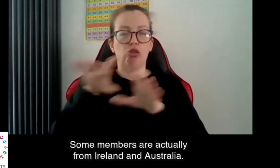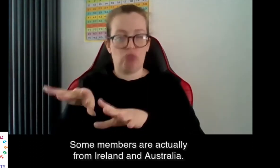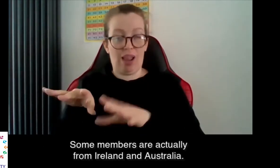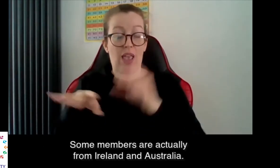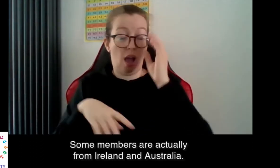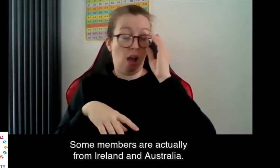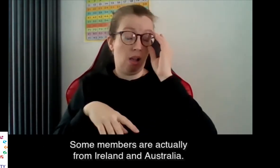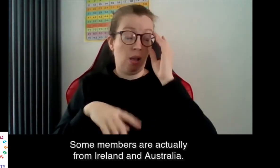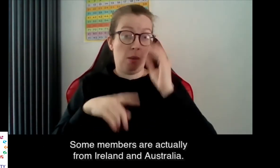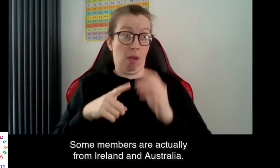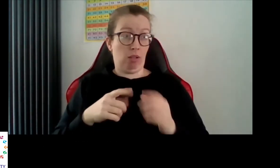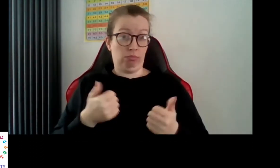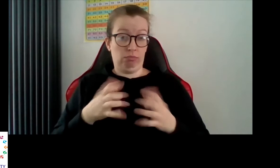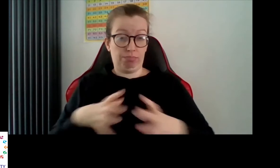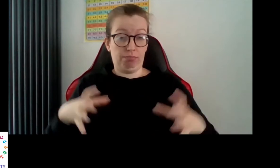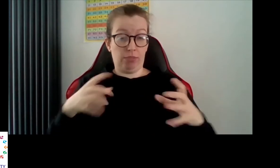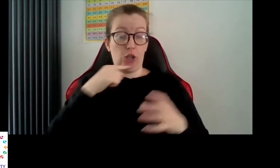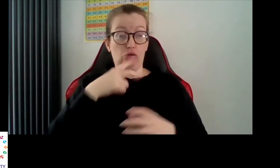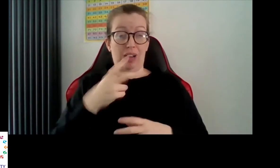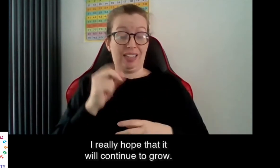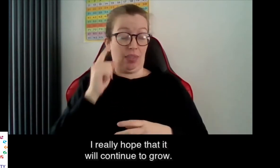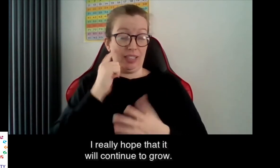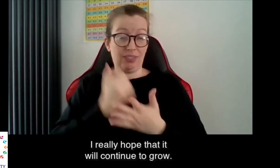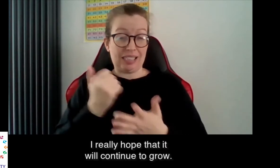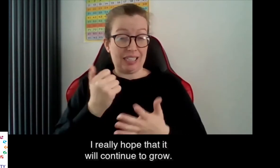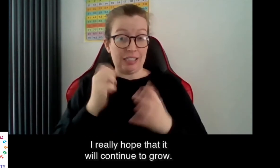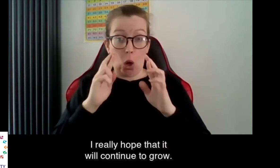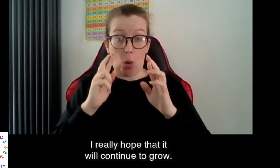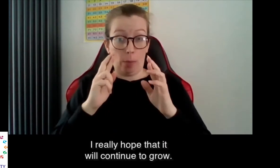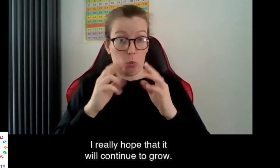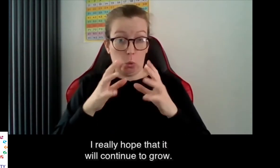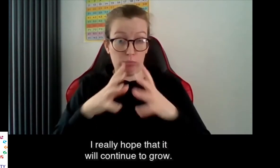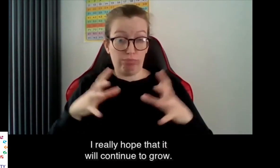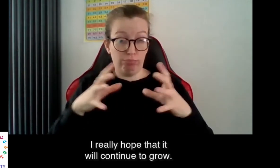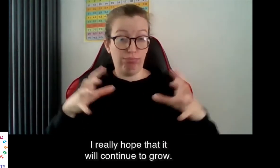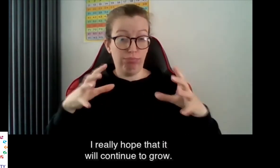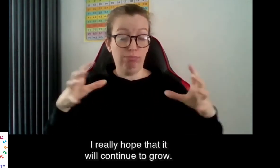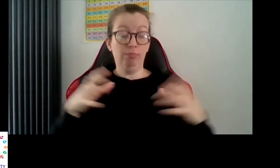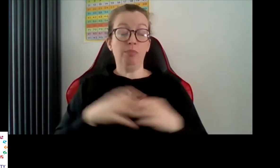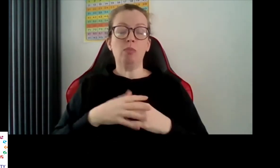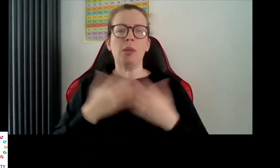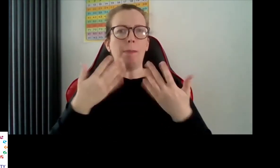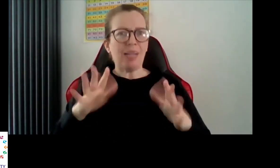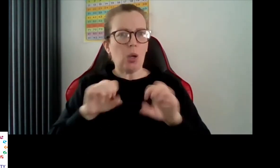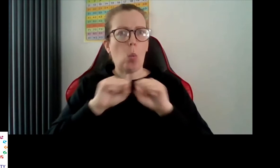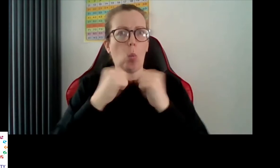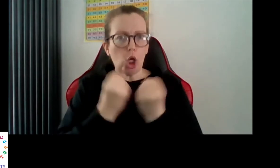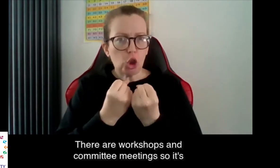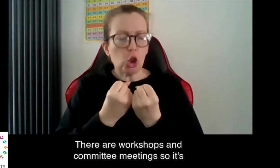from Ireland and Australia. I really hope that it will continue to grow. There are